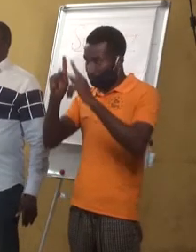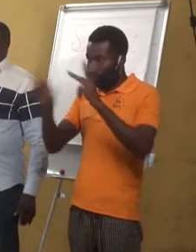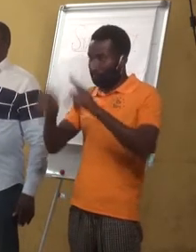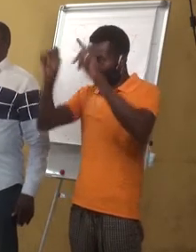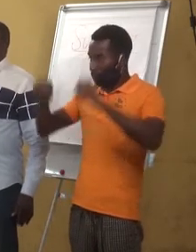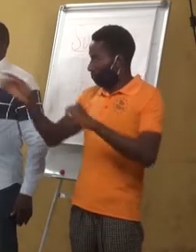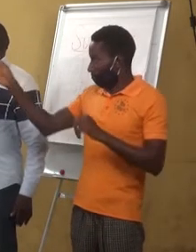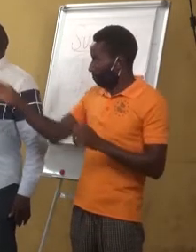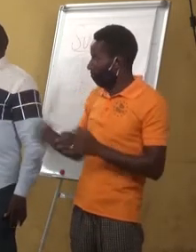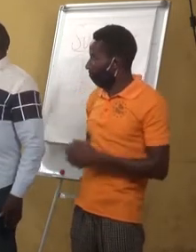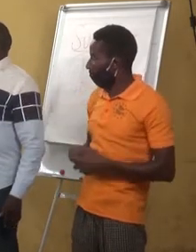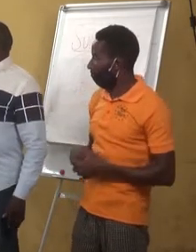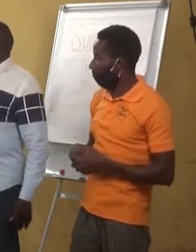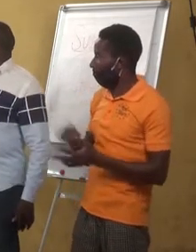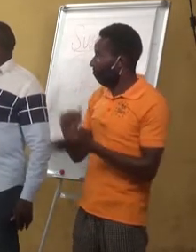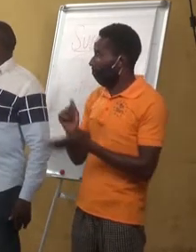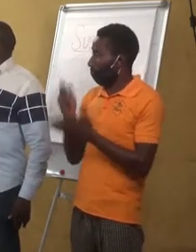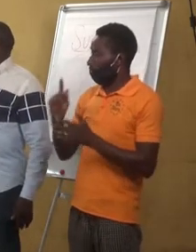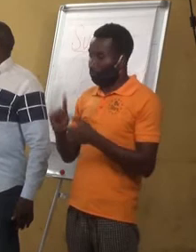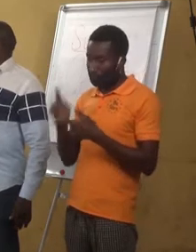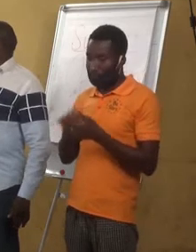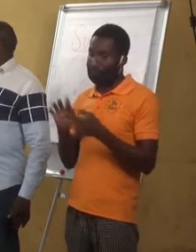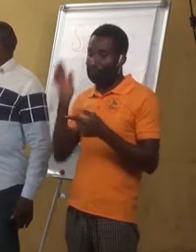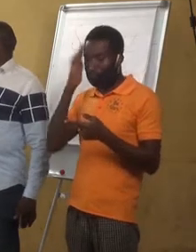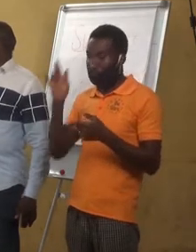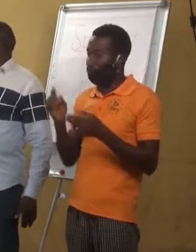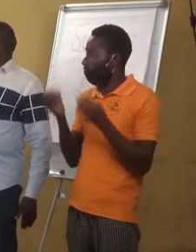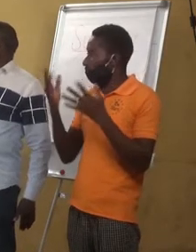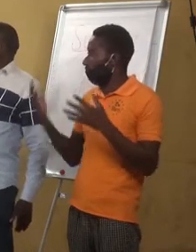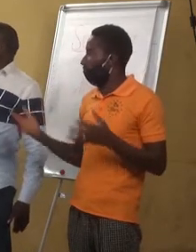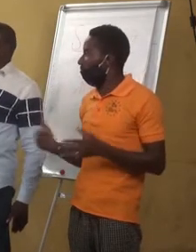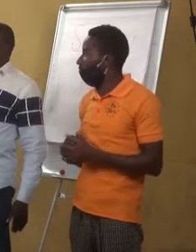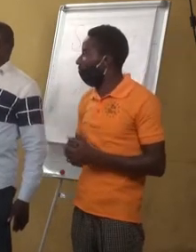tables in life that helps us to do so many things. You can see we have